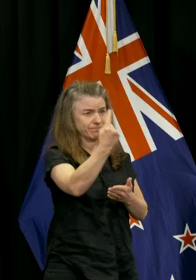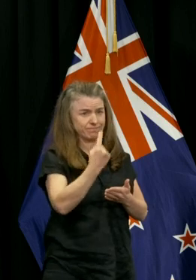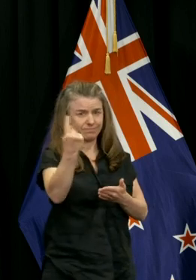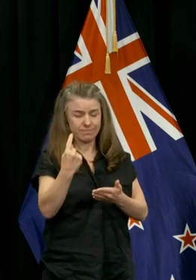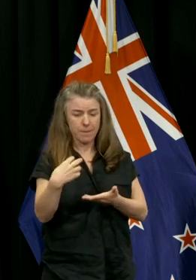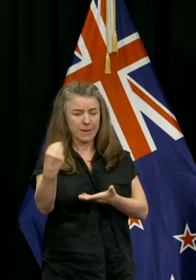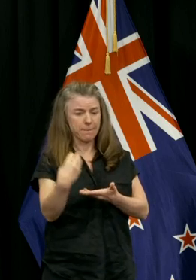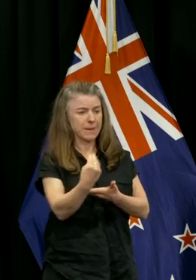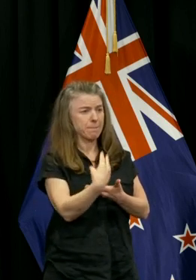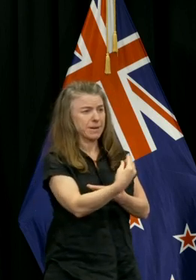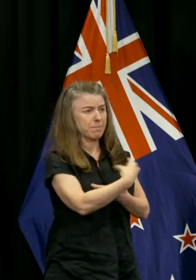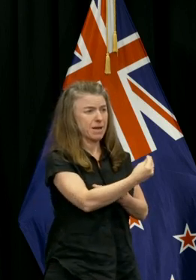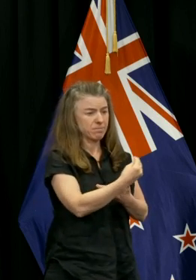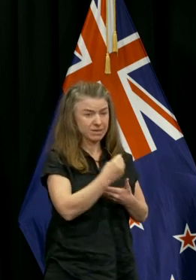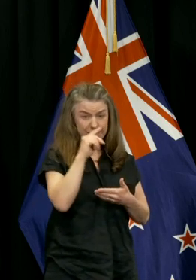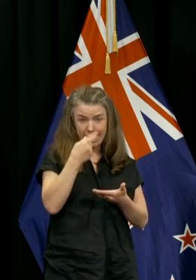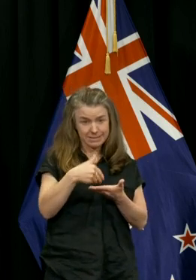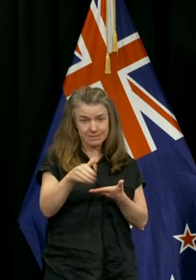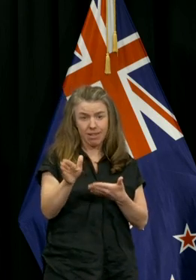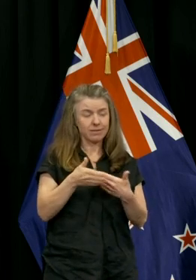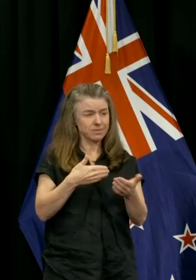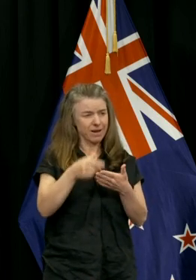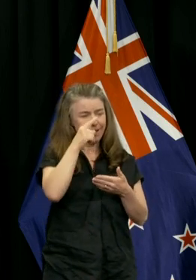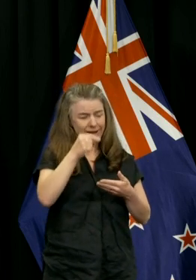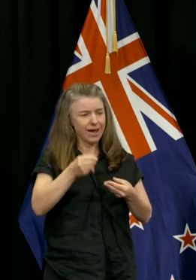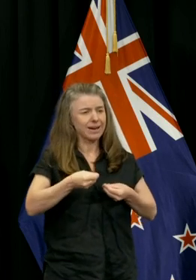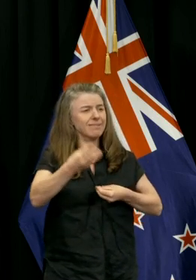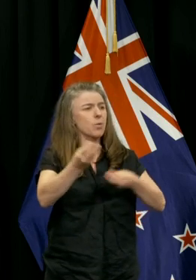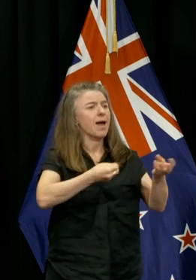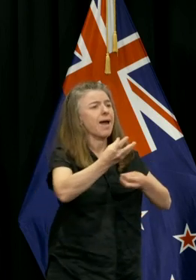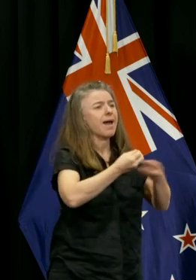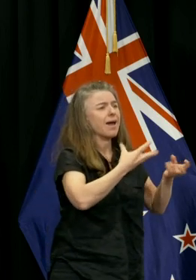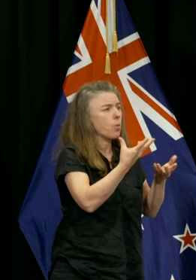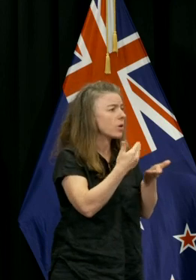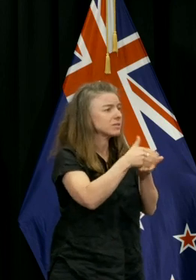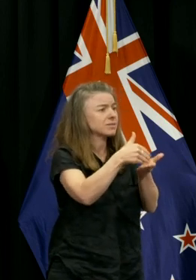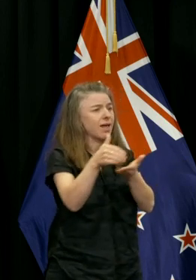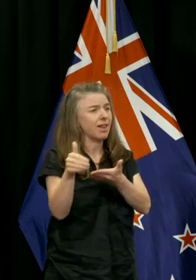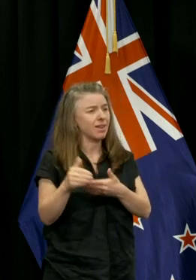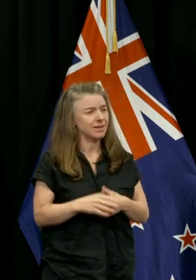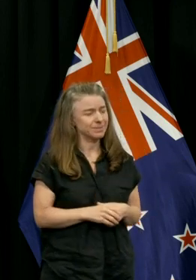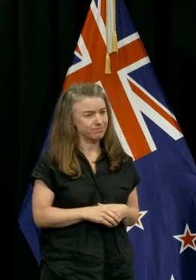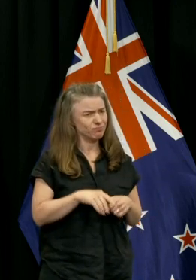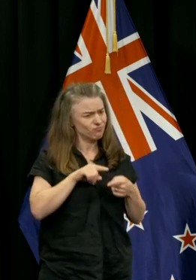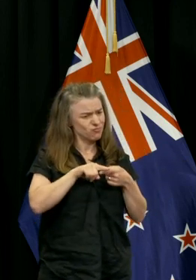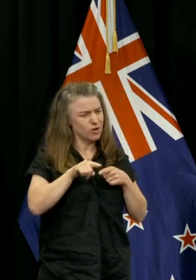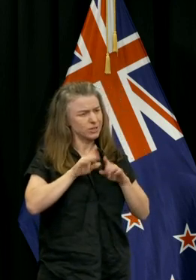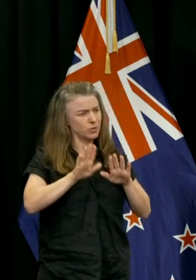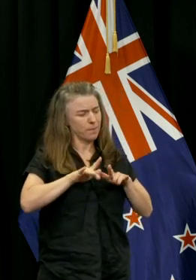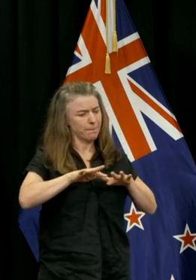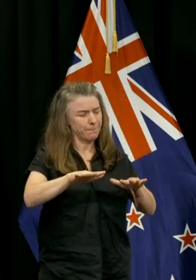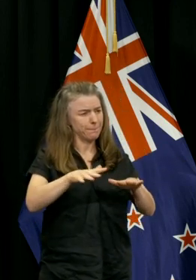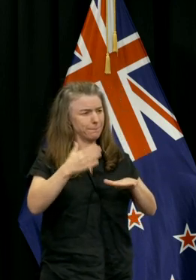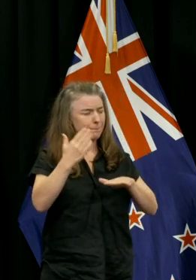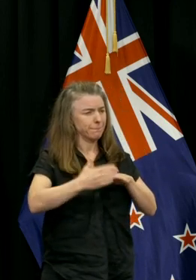longer able to sell across the counter as we all work to break the chain of COVID-19. Government reconsider making butchers,